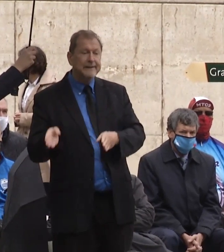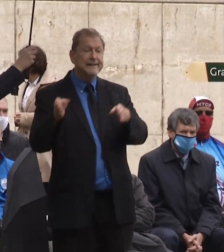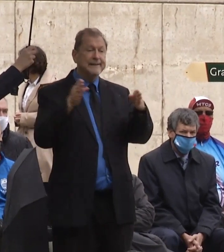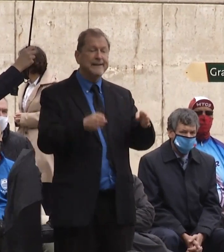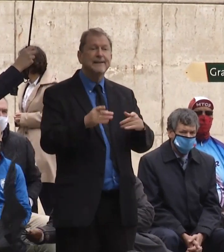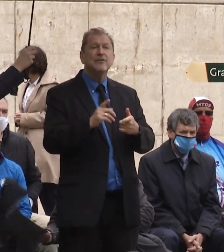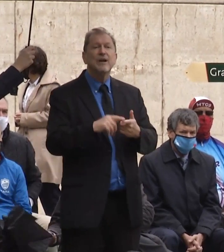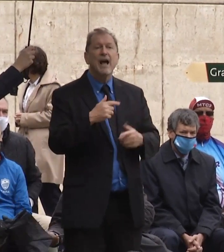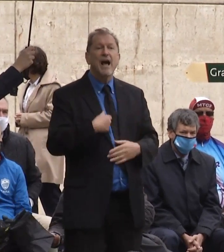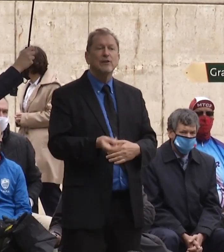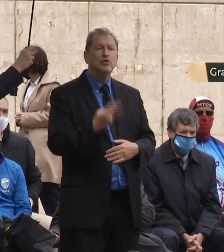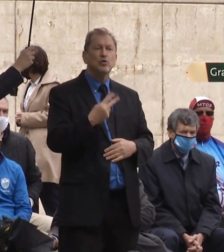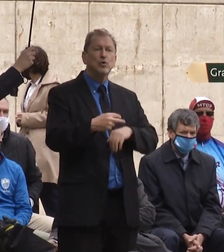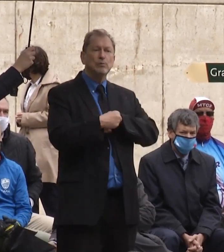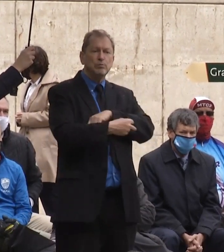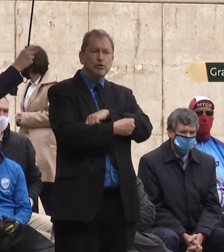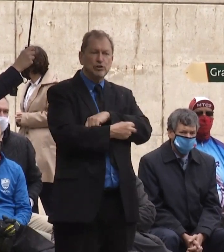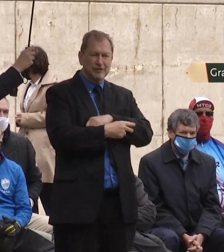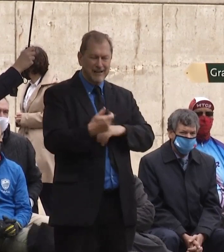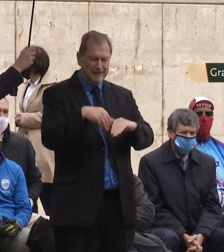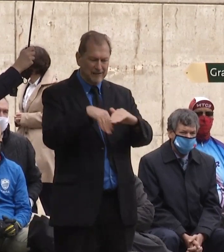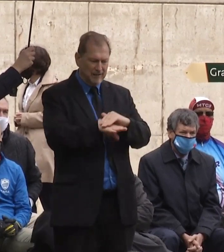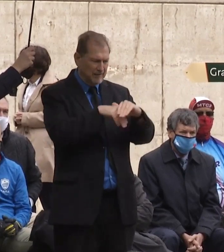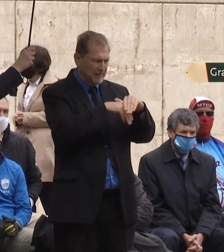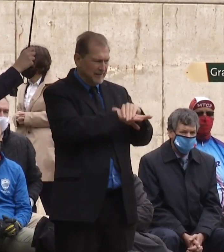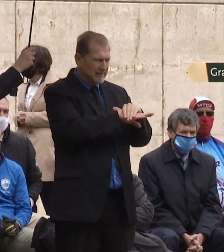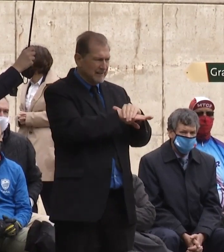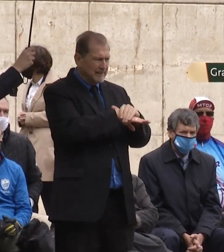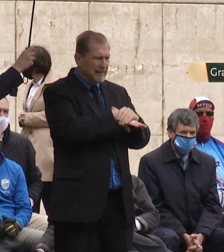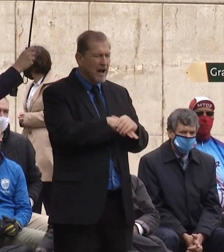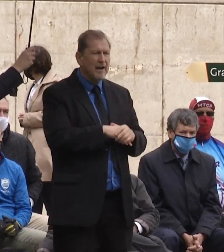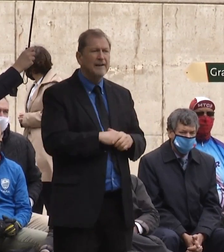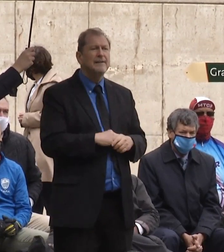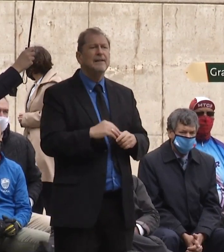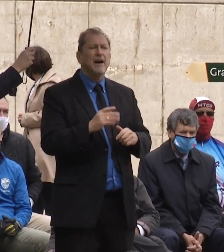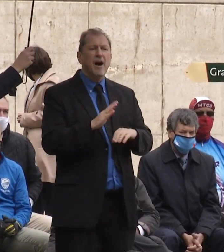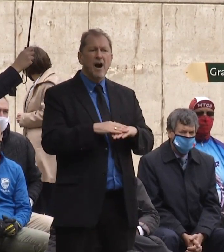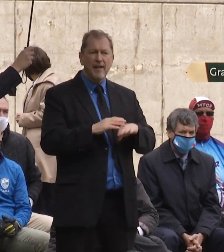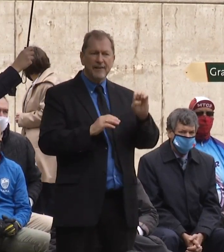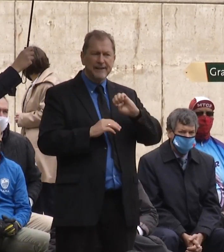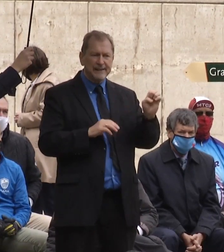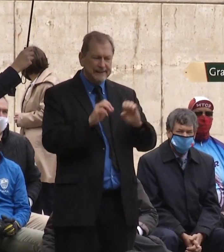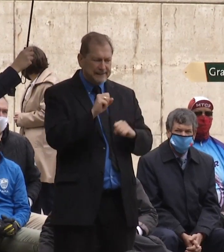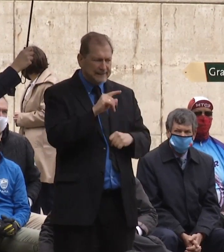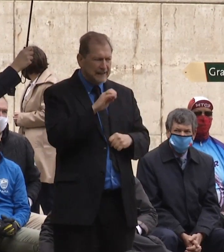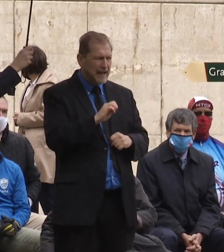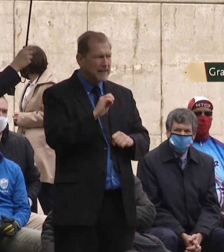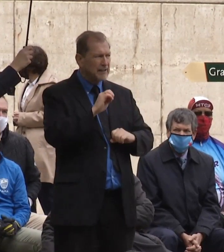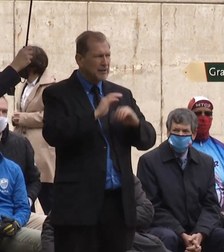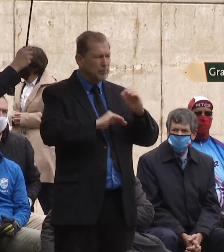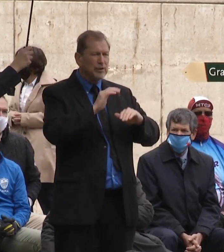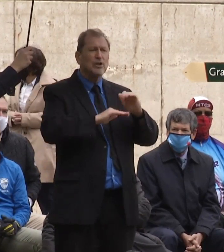2 bridge houses. This is complex, I told you. On the east side of the movable bridge, we had to